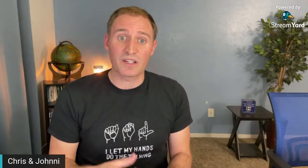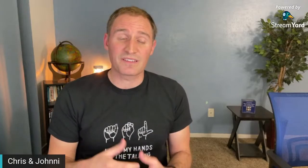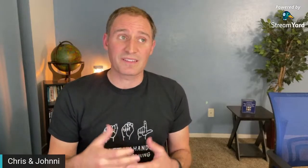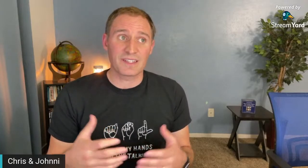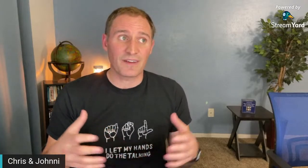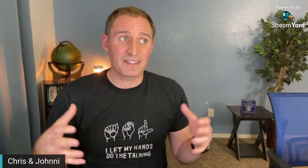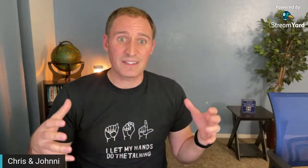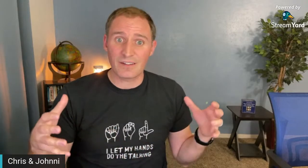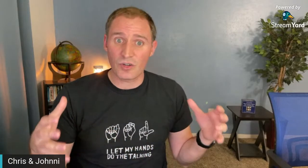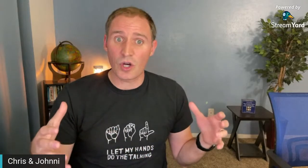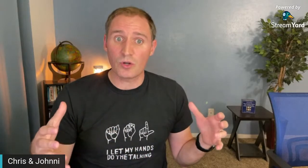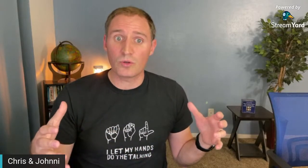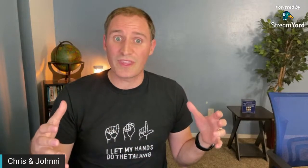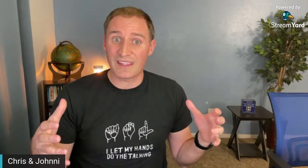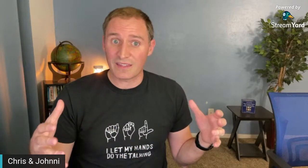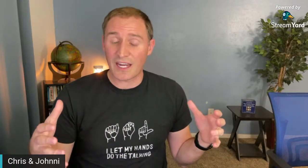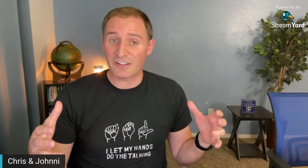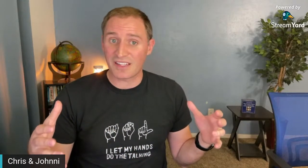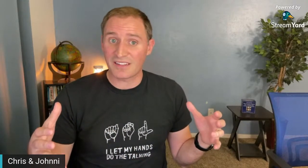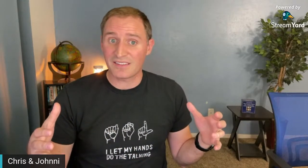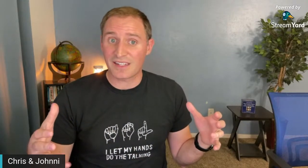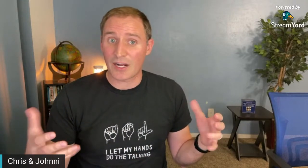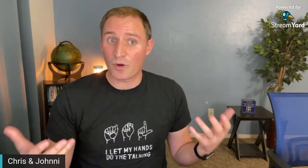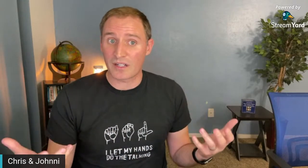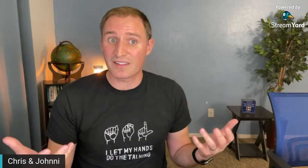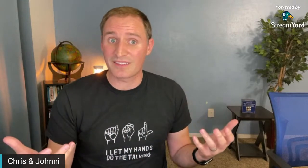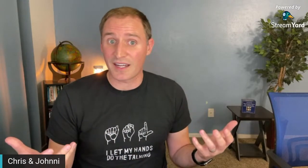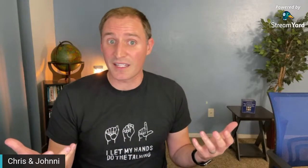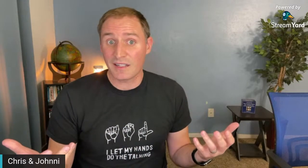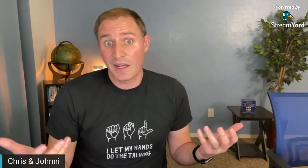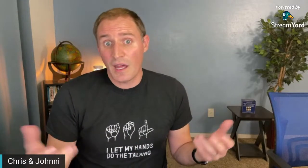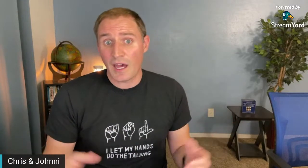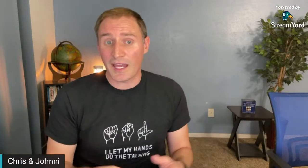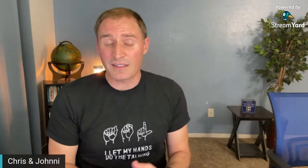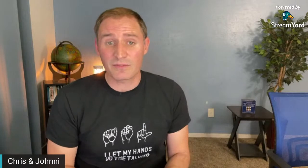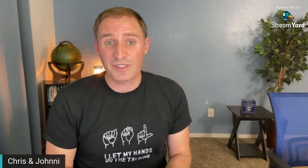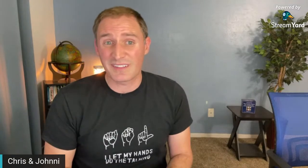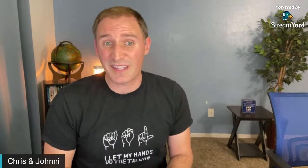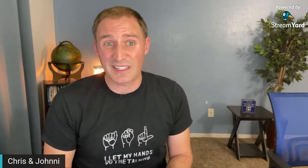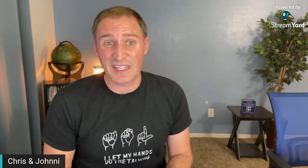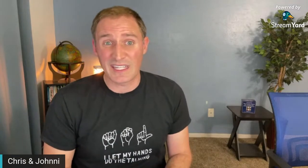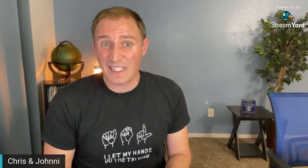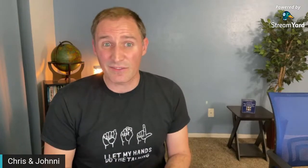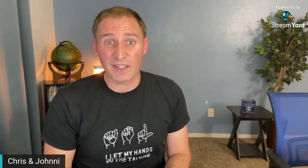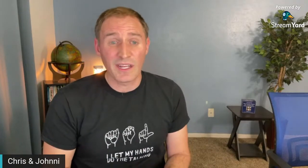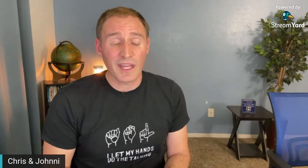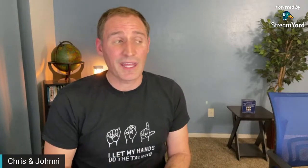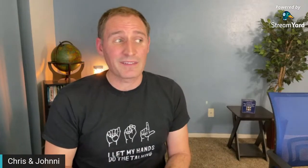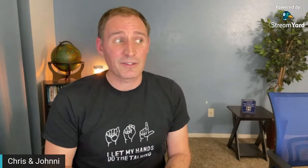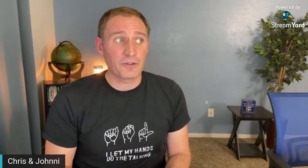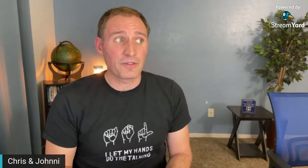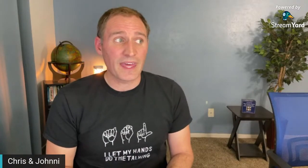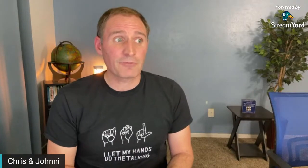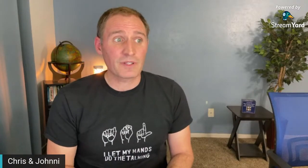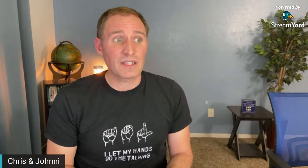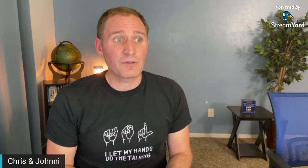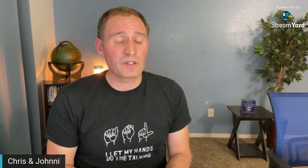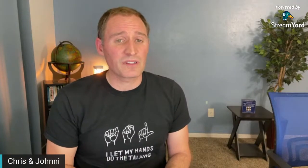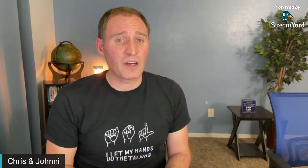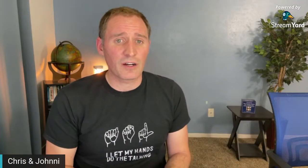was if I didn't know the entire sentence that I wanted to sign, I just wouldn't sign any of it. And so that really was a hard